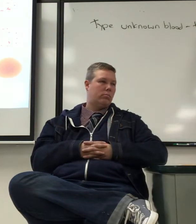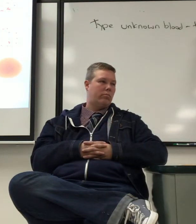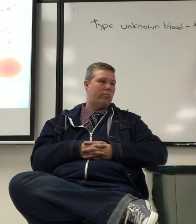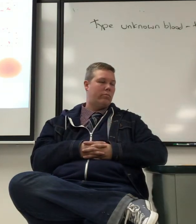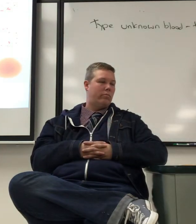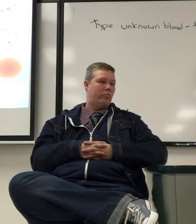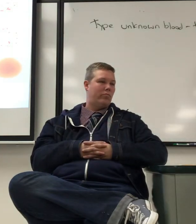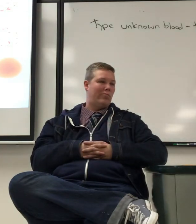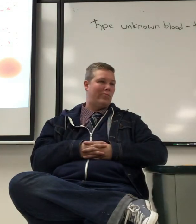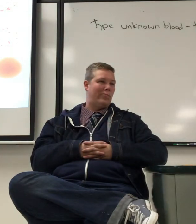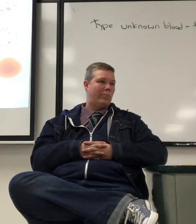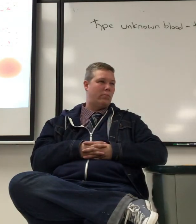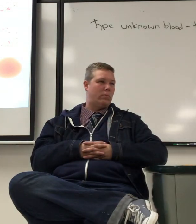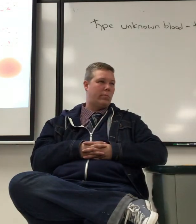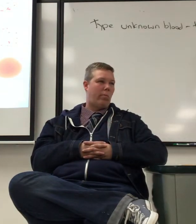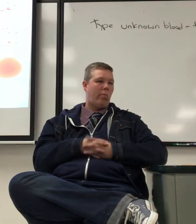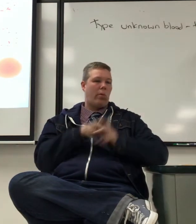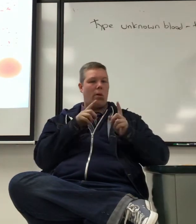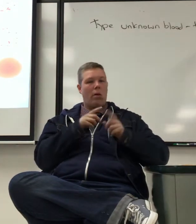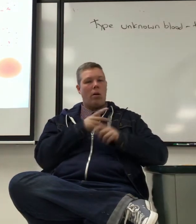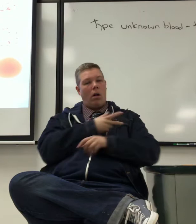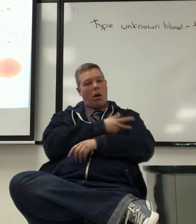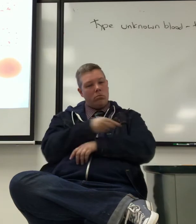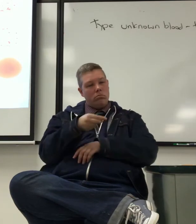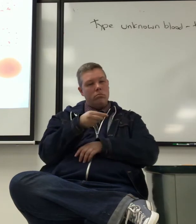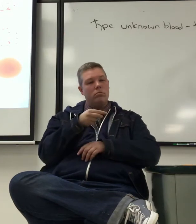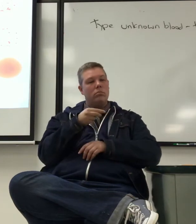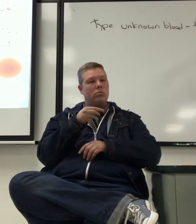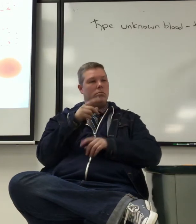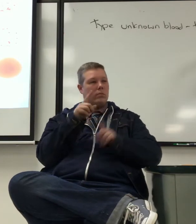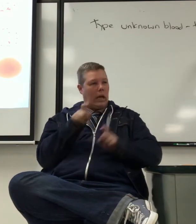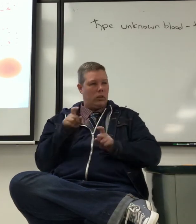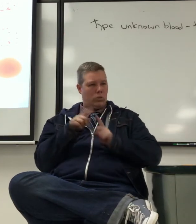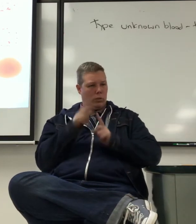Test for the presence or absence